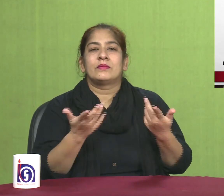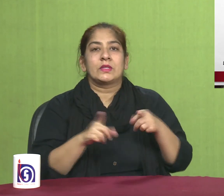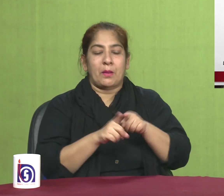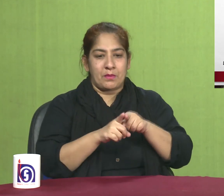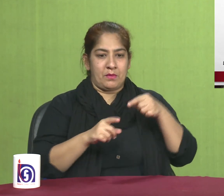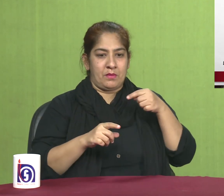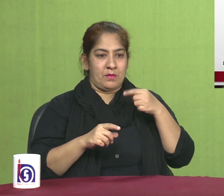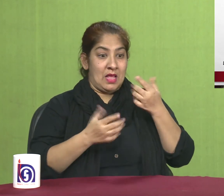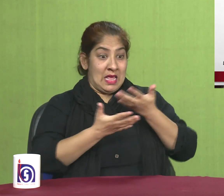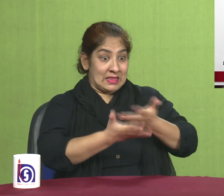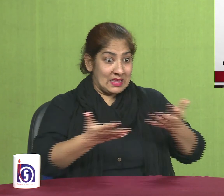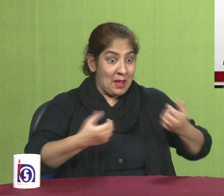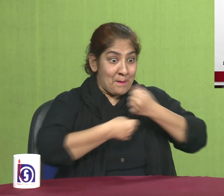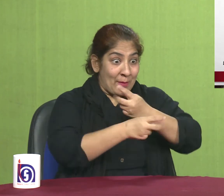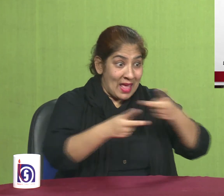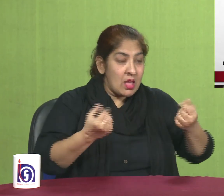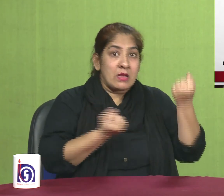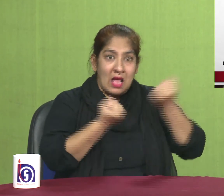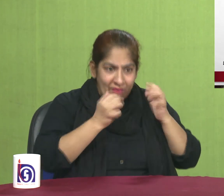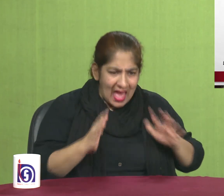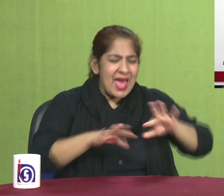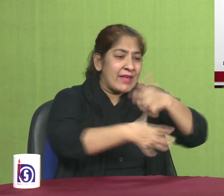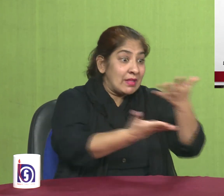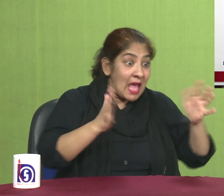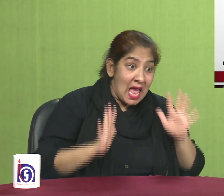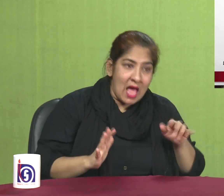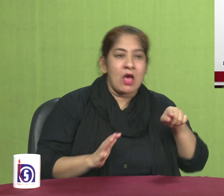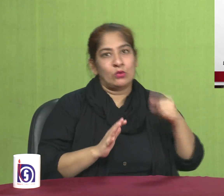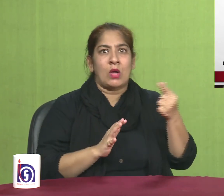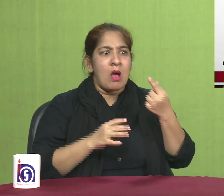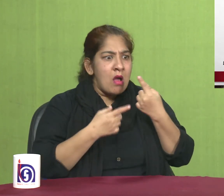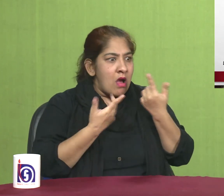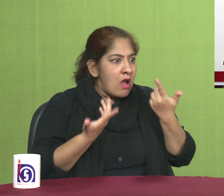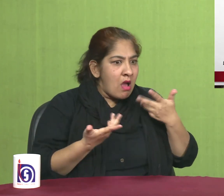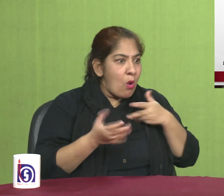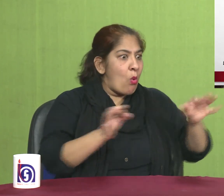The seventh point explains the lease financing.